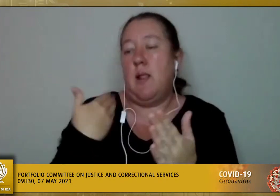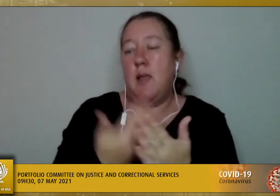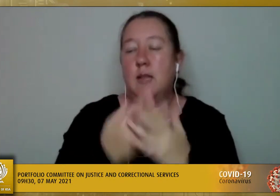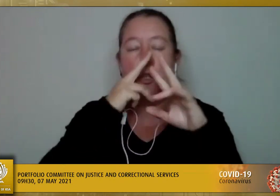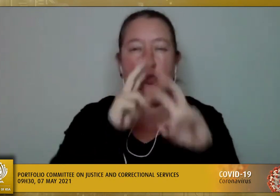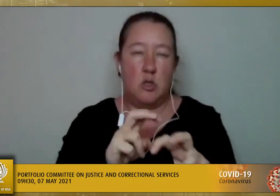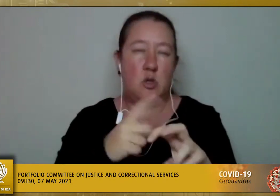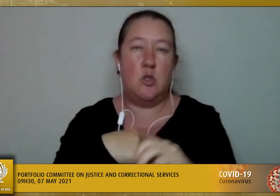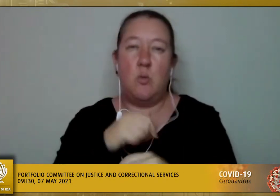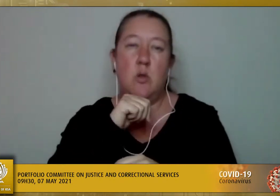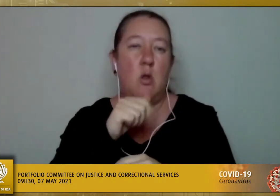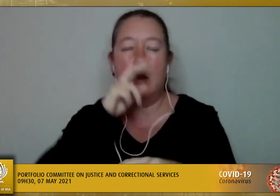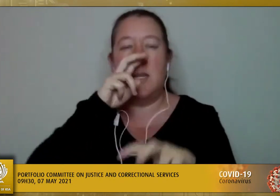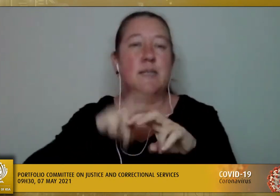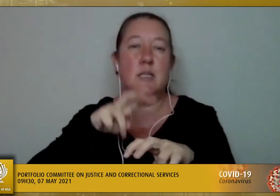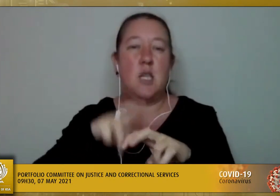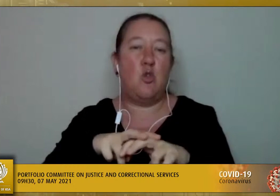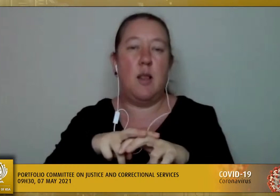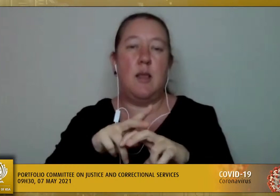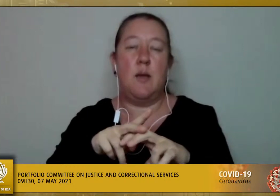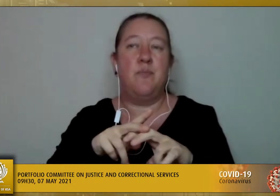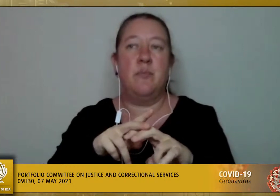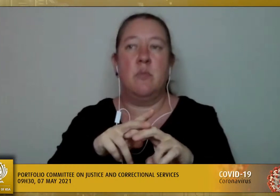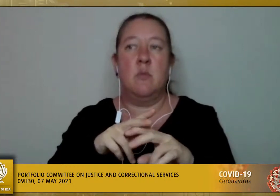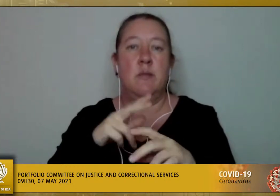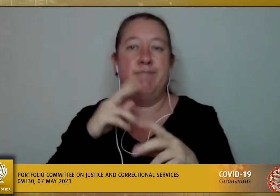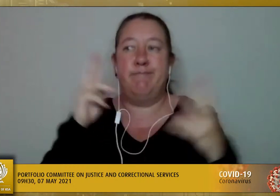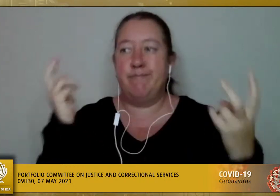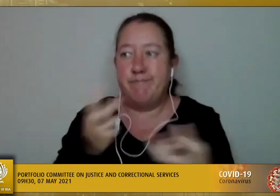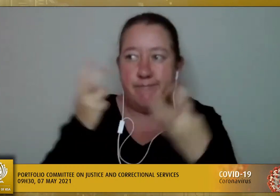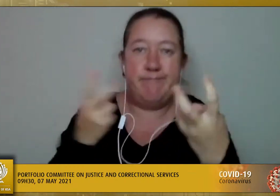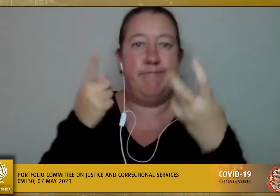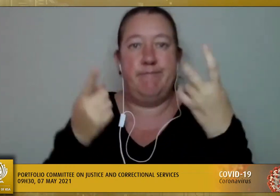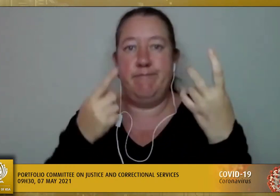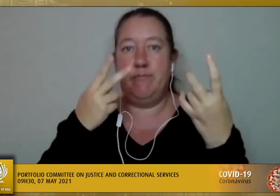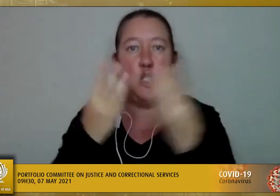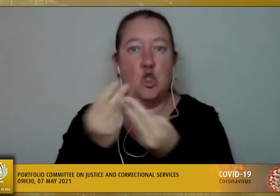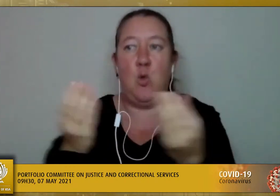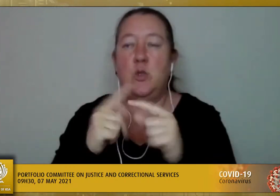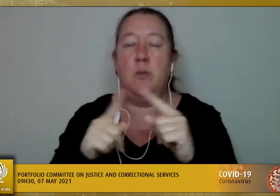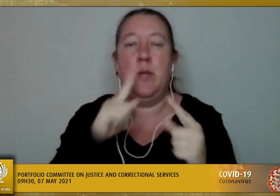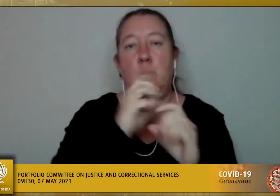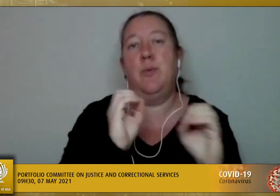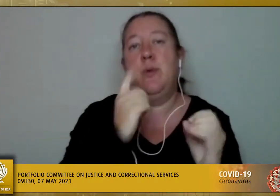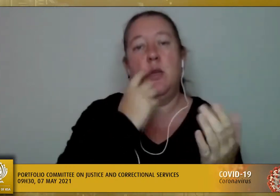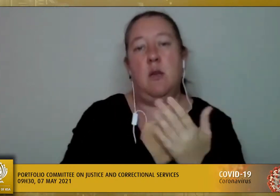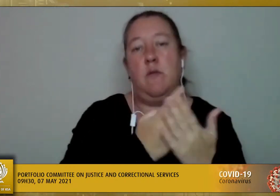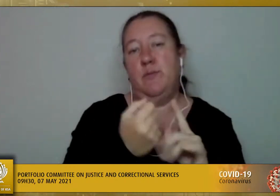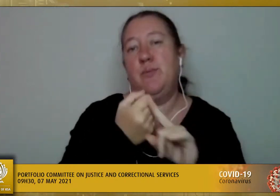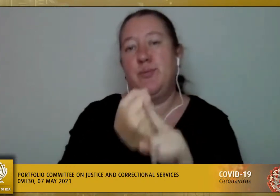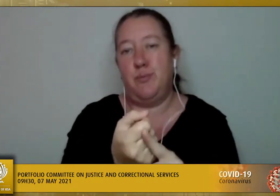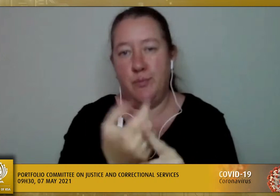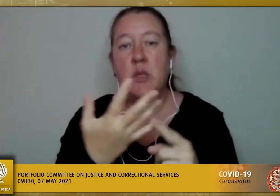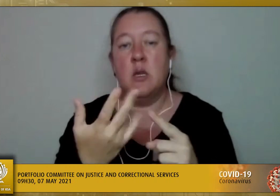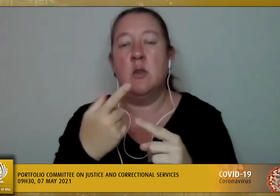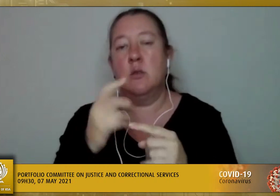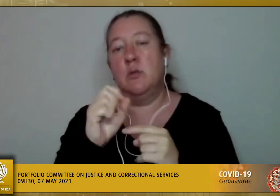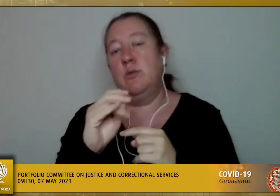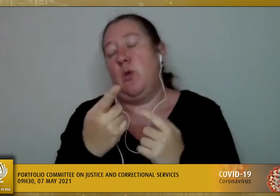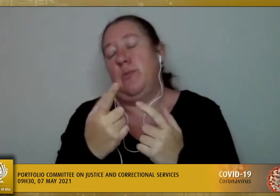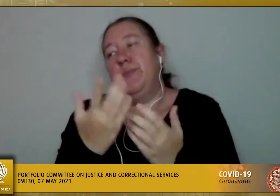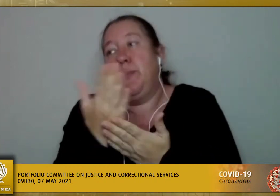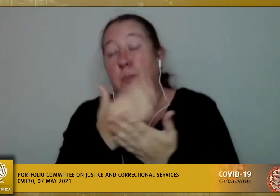so that we're not necessarily scrambling to to come up with Solutions without having evidence to to drive those Solutions so yes ipso is